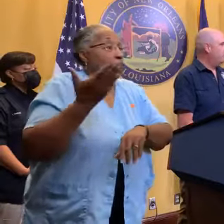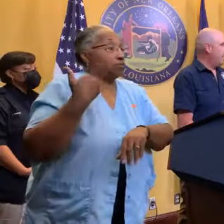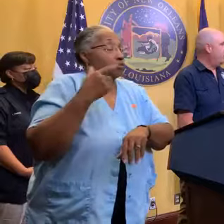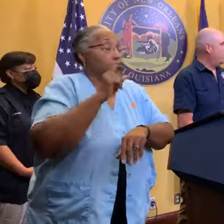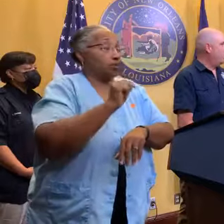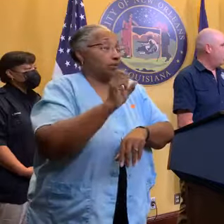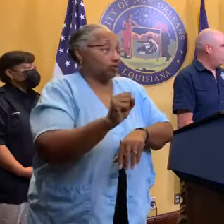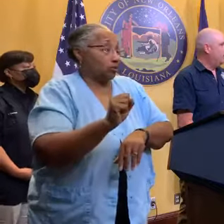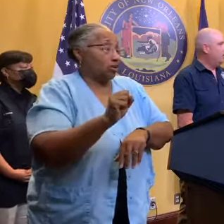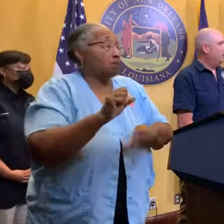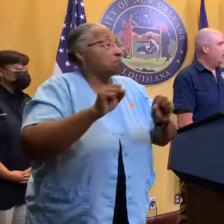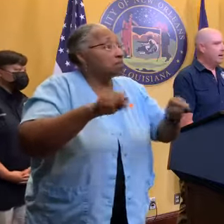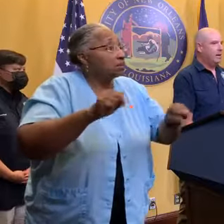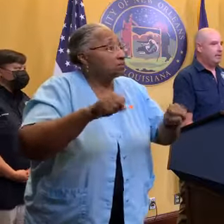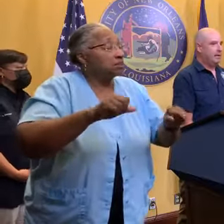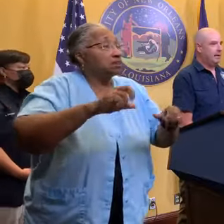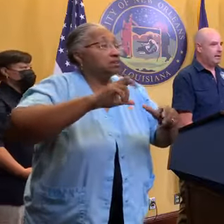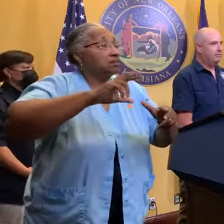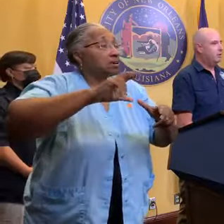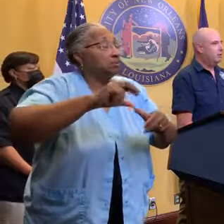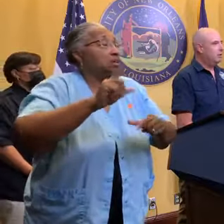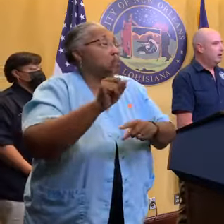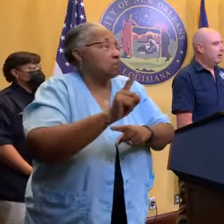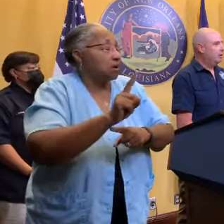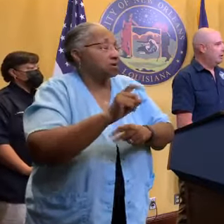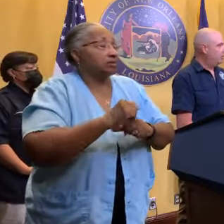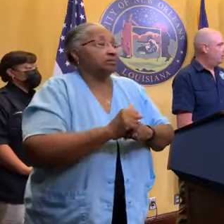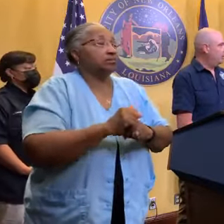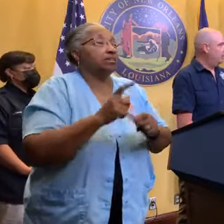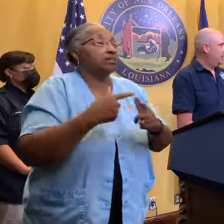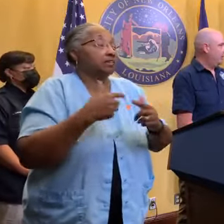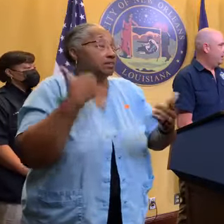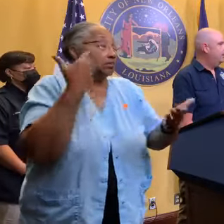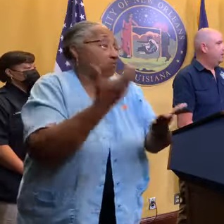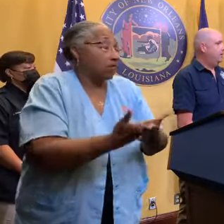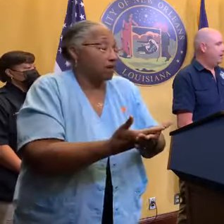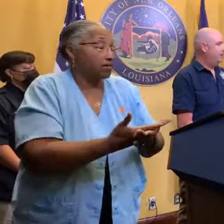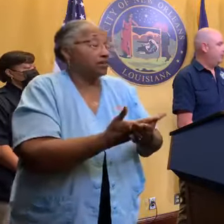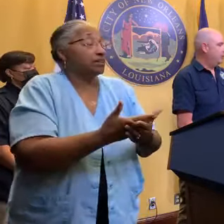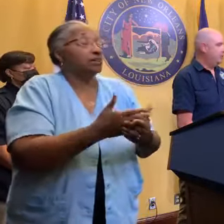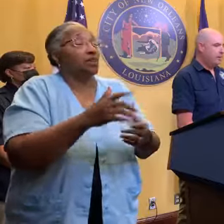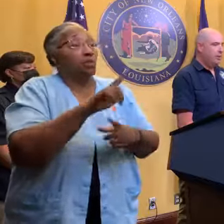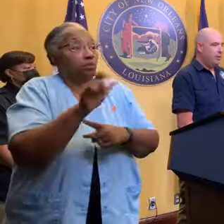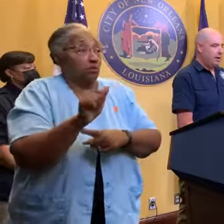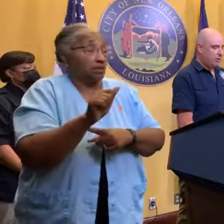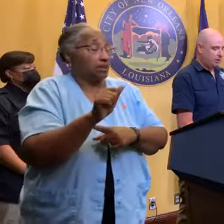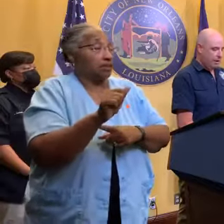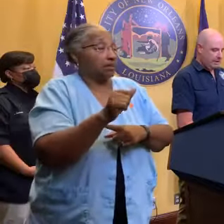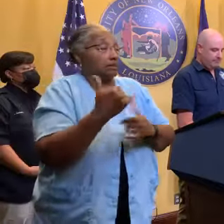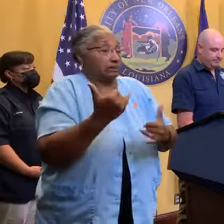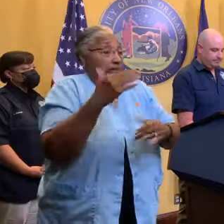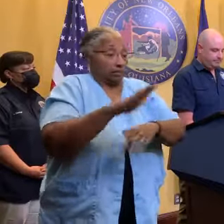potentially a Category 1 hurricane making landfall on the coast of Louisiana this afternoon. We're now